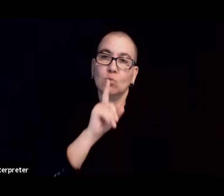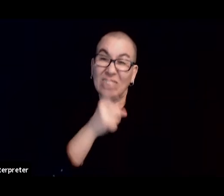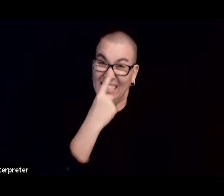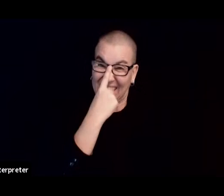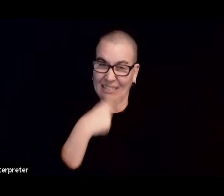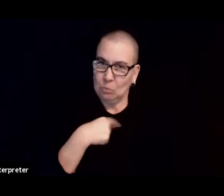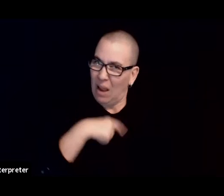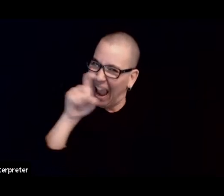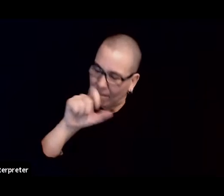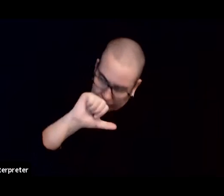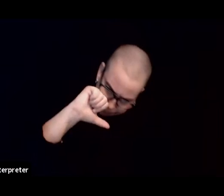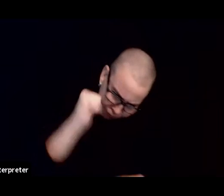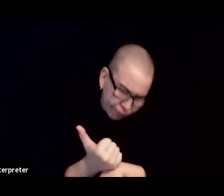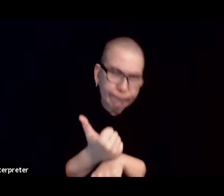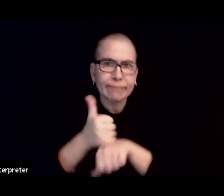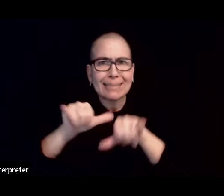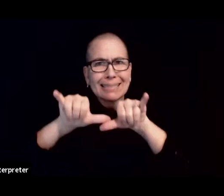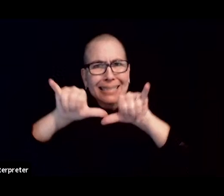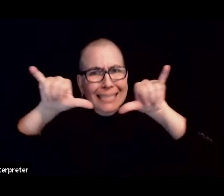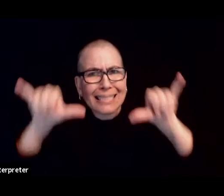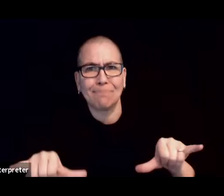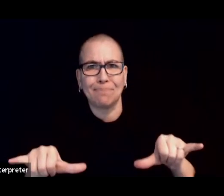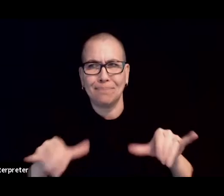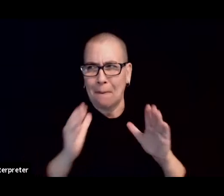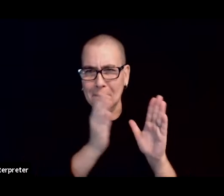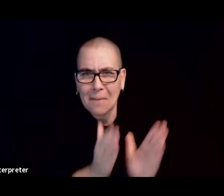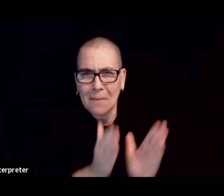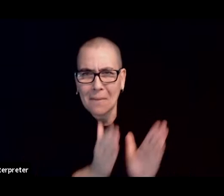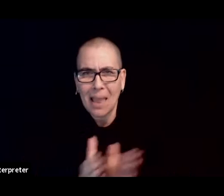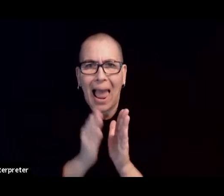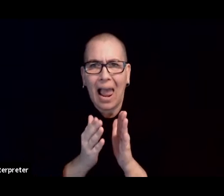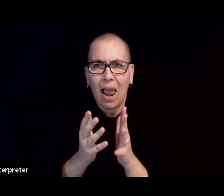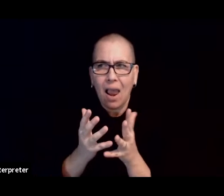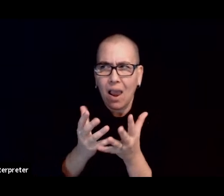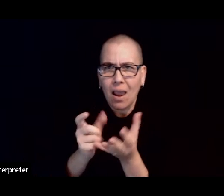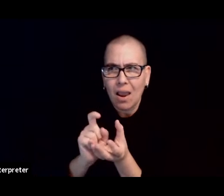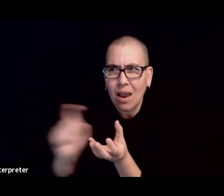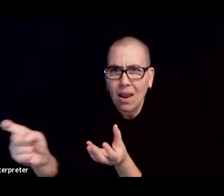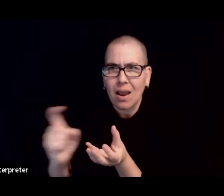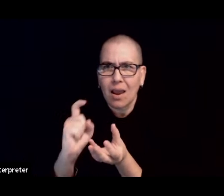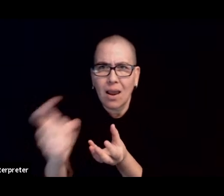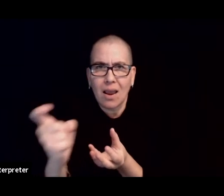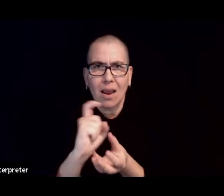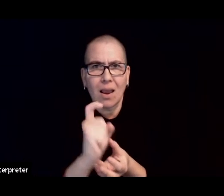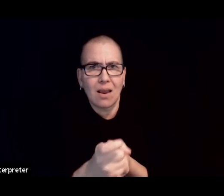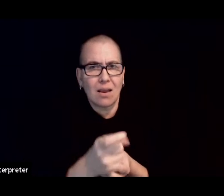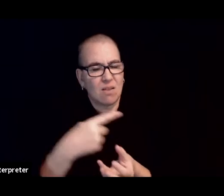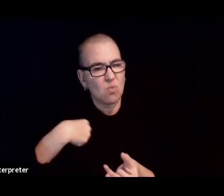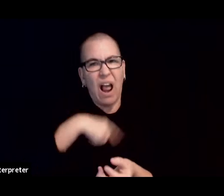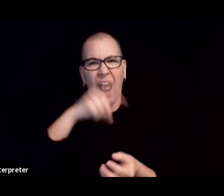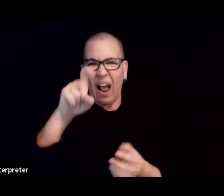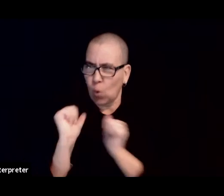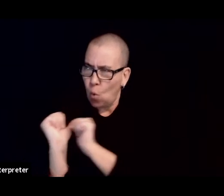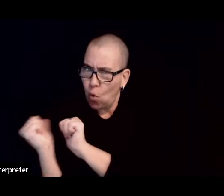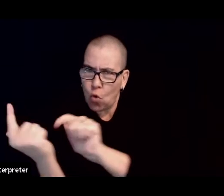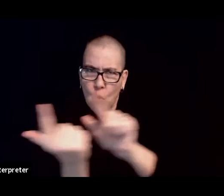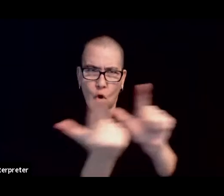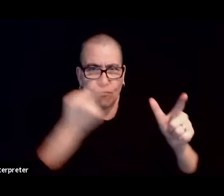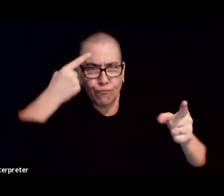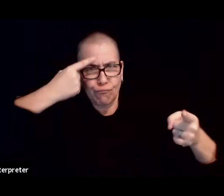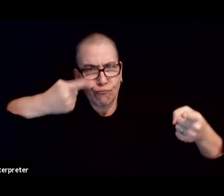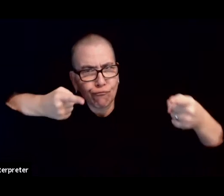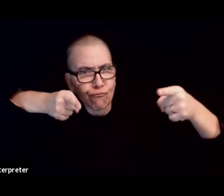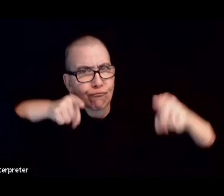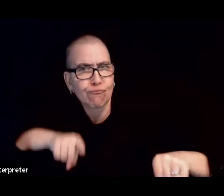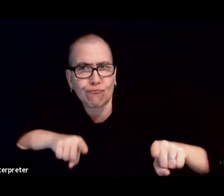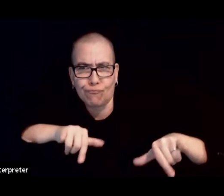same statewide and allows us to allocate on a statewide basis. So that's one of the advantages of the system. But with that, I'll